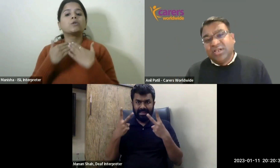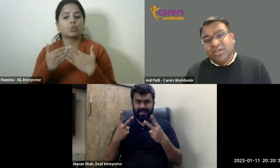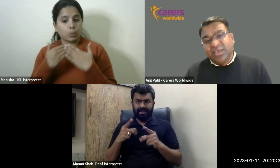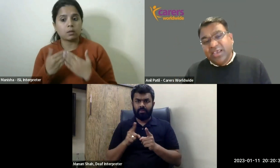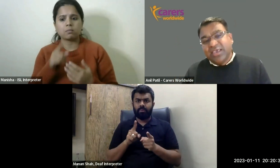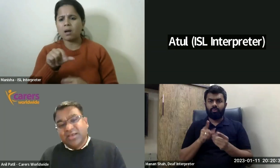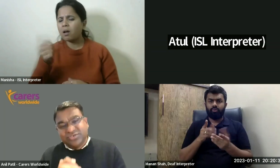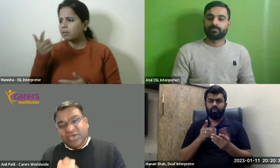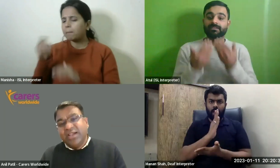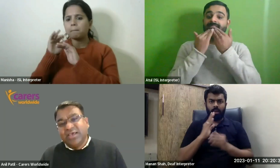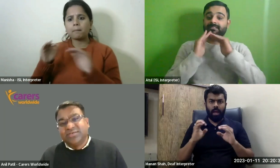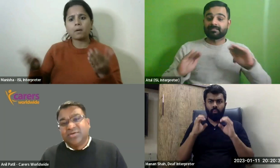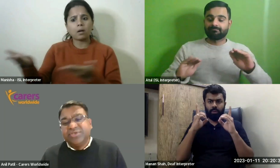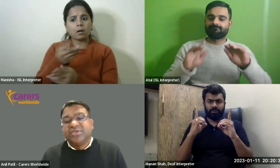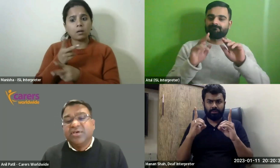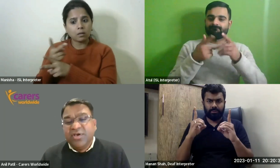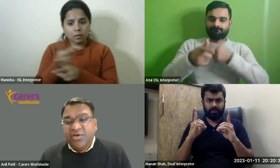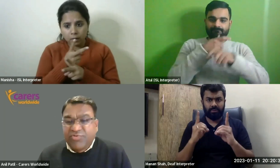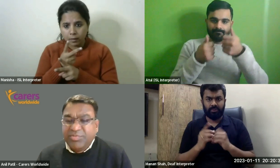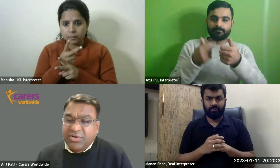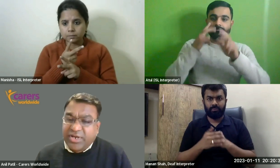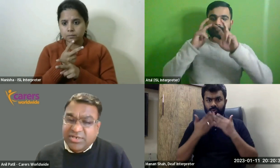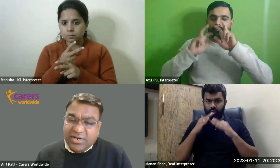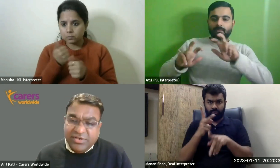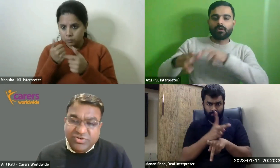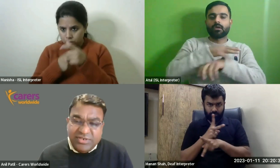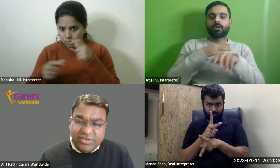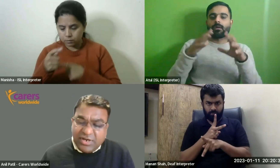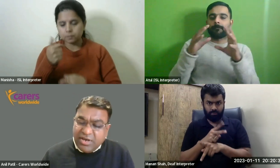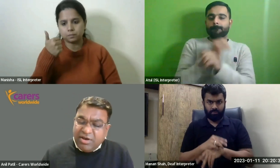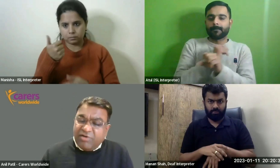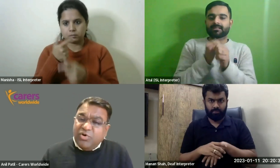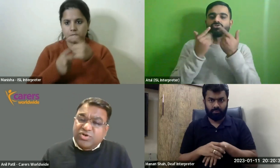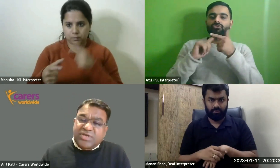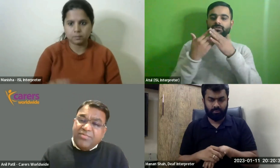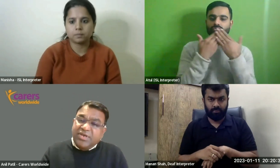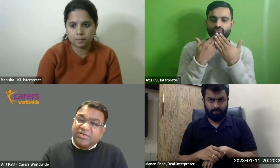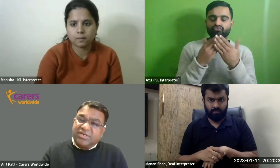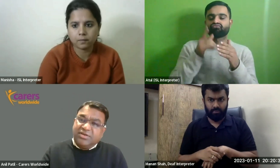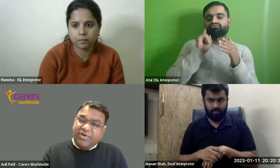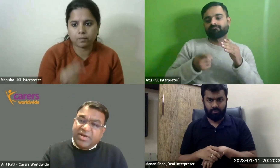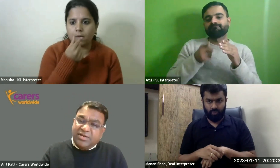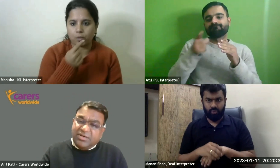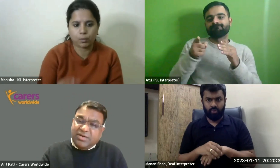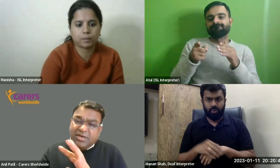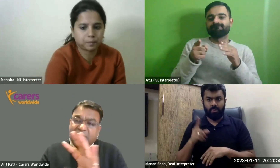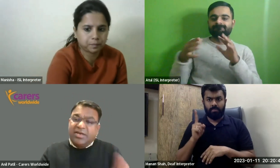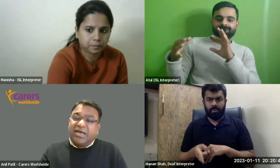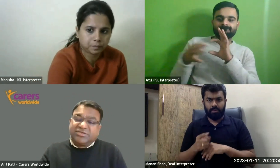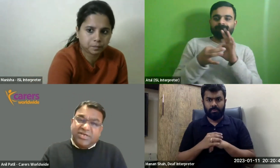these children, young carers, child carers are missing from their vital education. Of course, having a